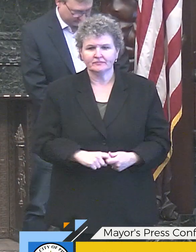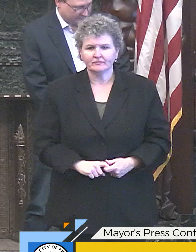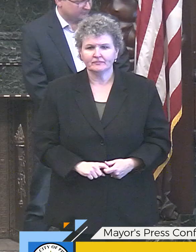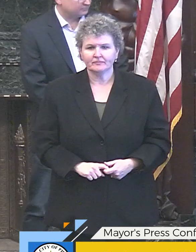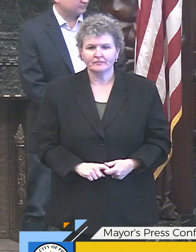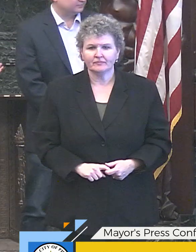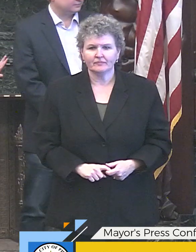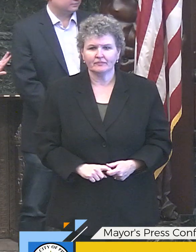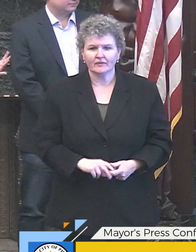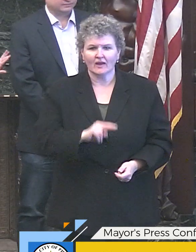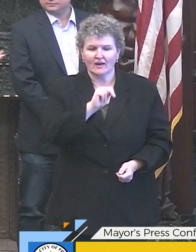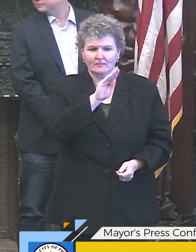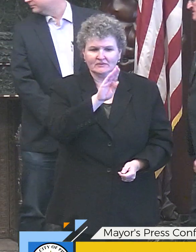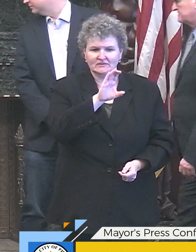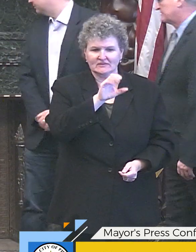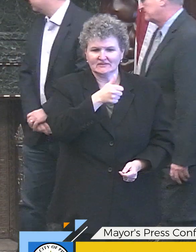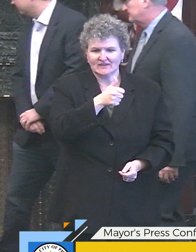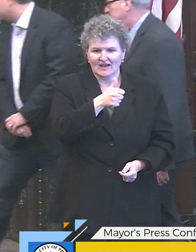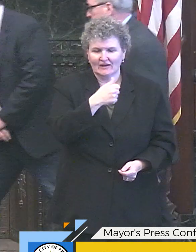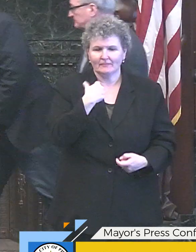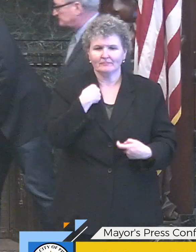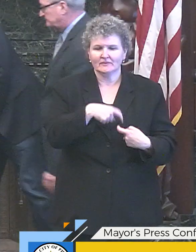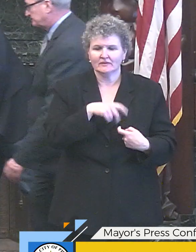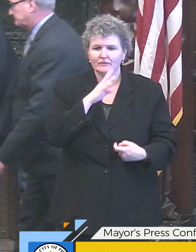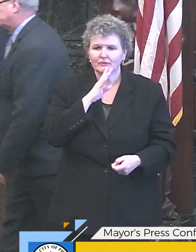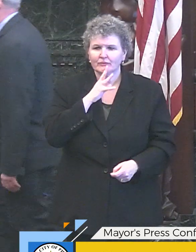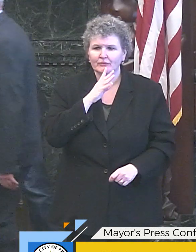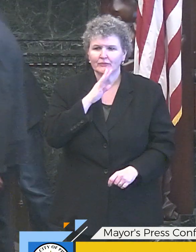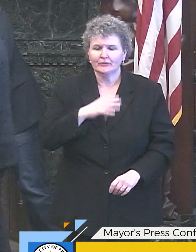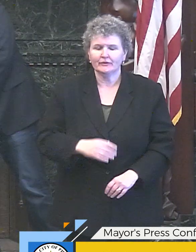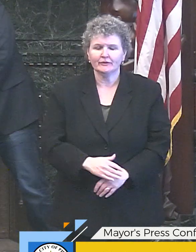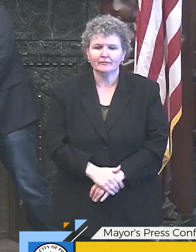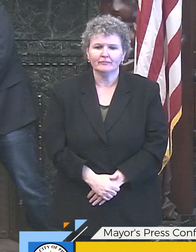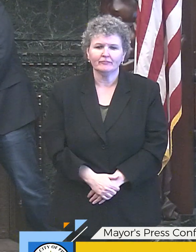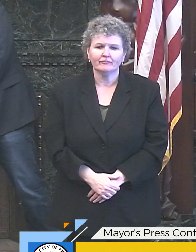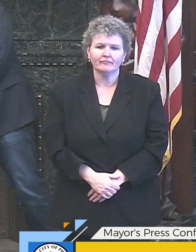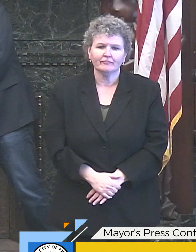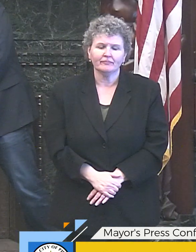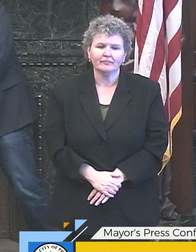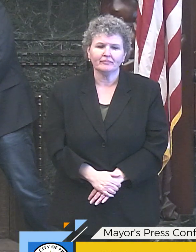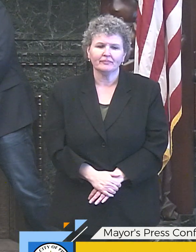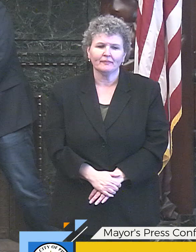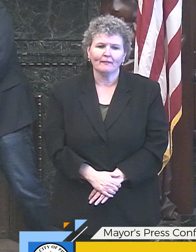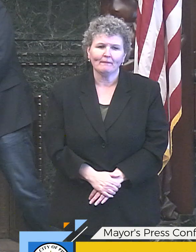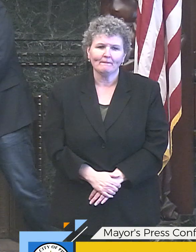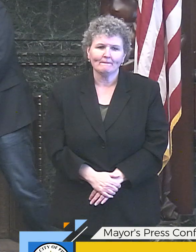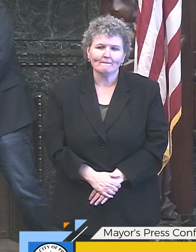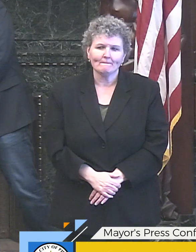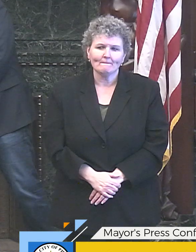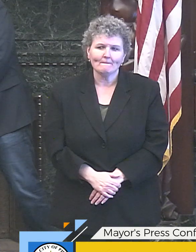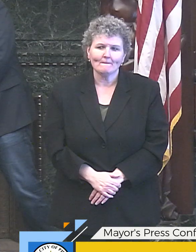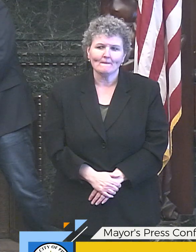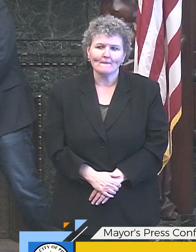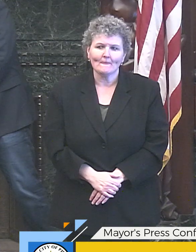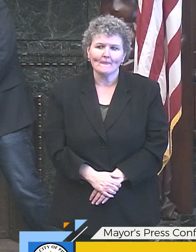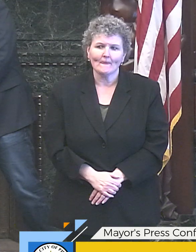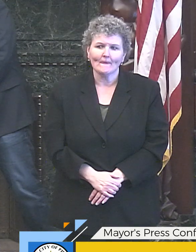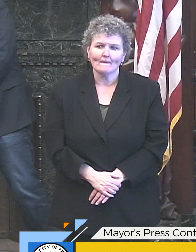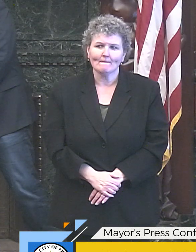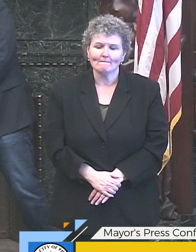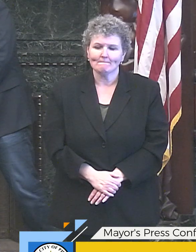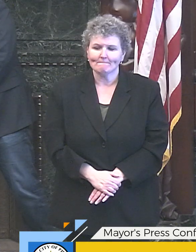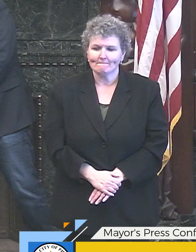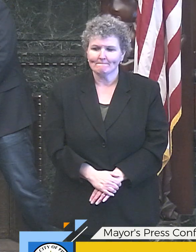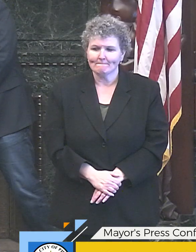Hi, ¿me pueden escuchar? Hola. Sí, ¿qué tal, Día de hoy la pregunta es básicamente, hay ciudades que están